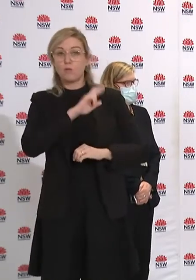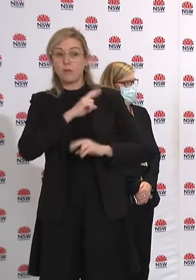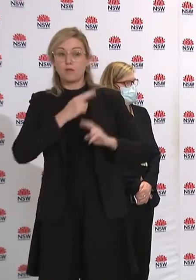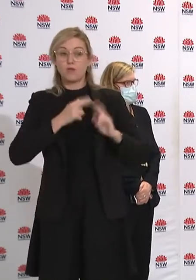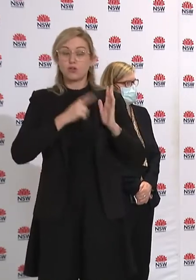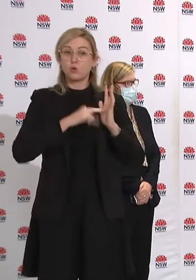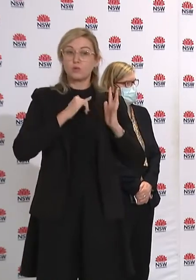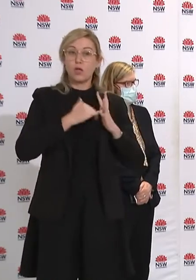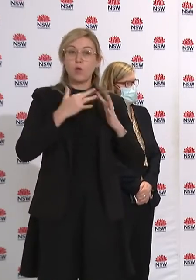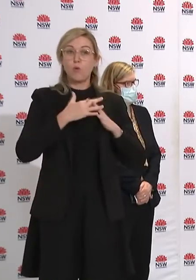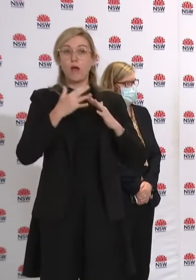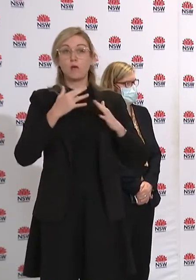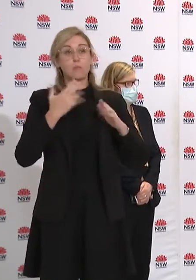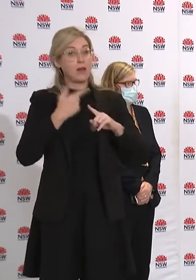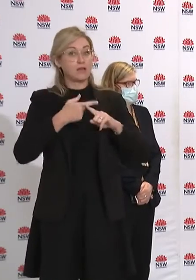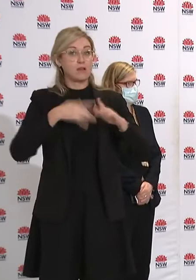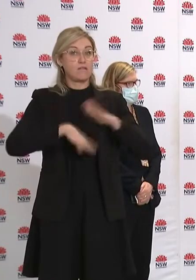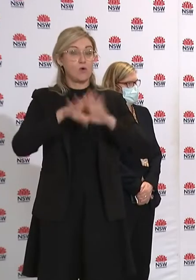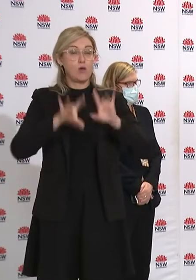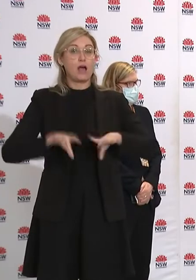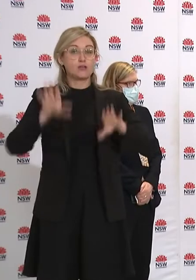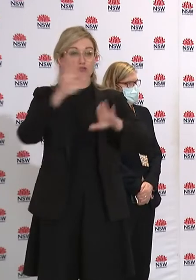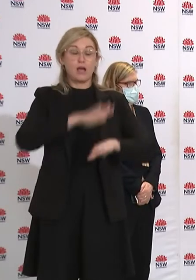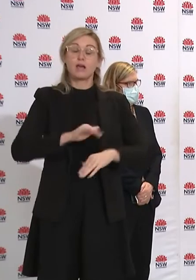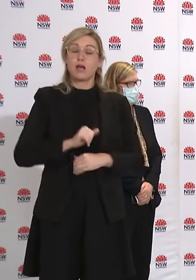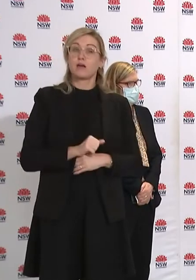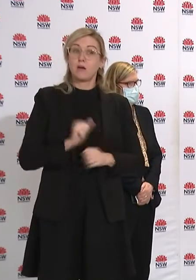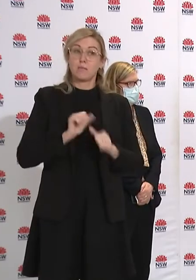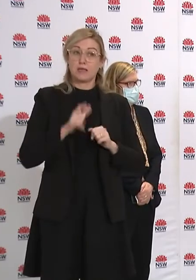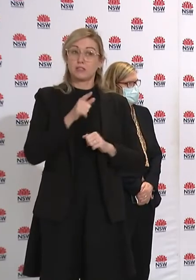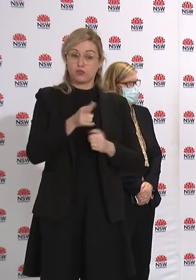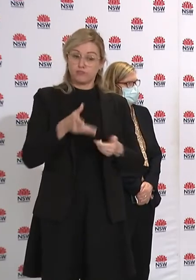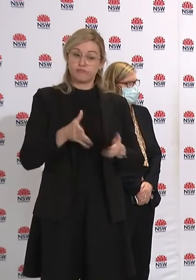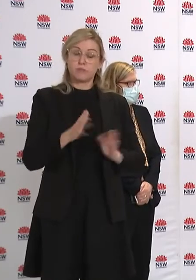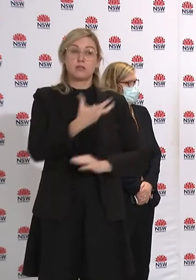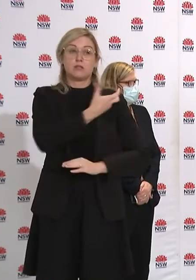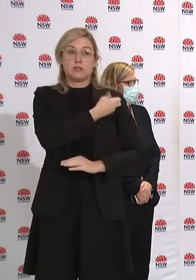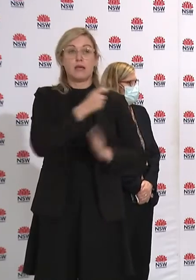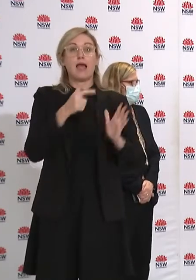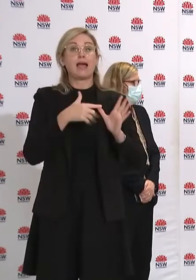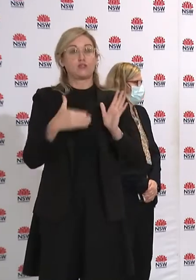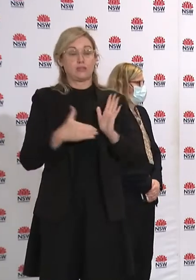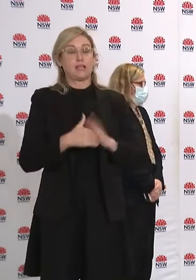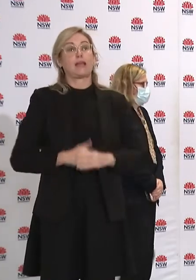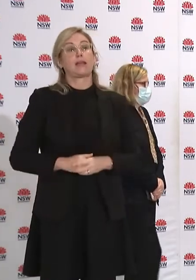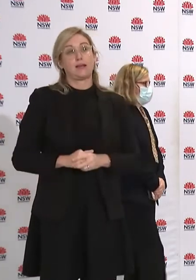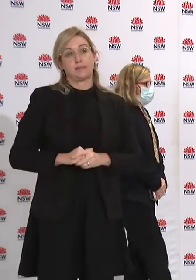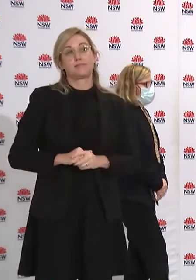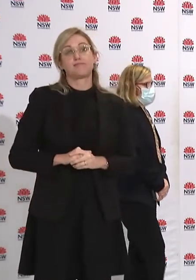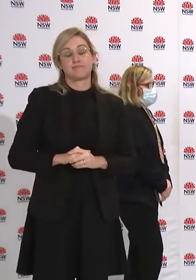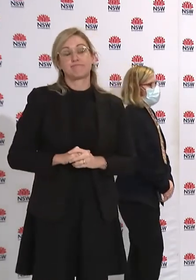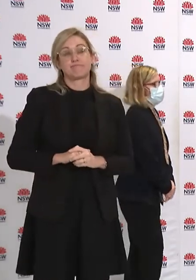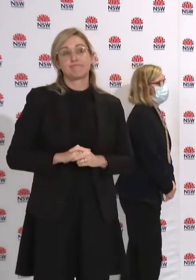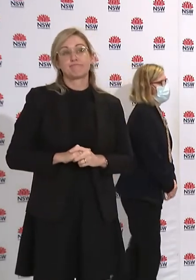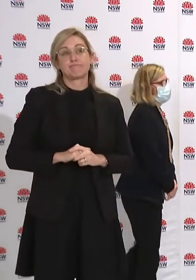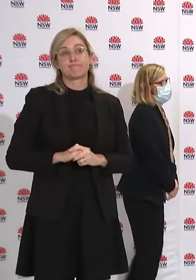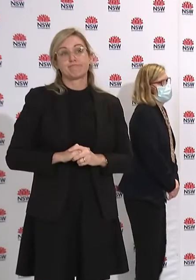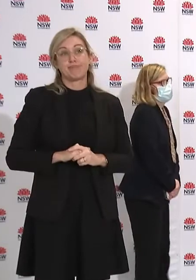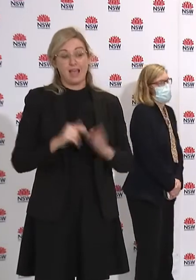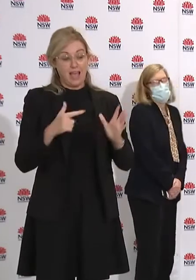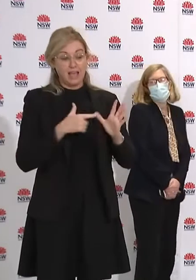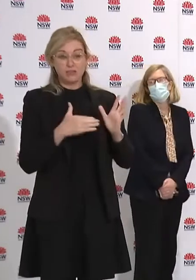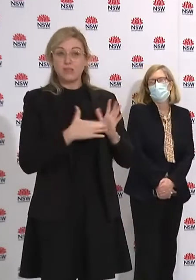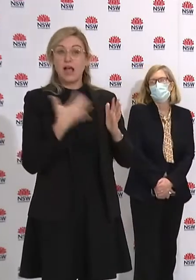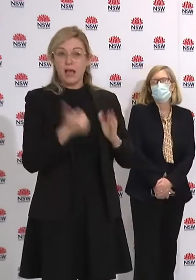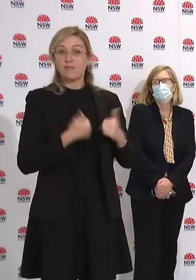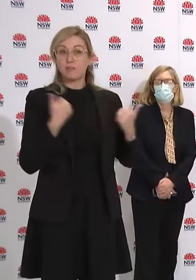states, is to go and get the jabs of AstraZeneca. I appreciate what you're saying, but it's really just about getting the vaccine that's available. Yep.